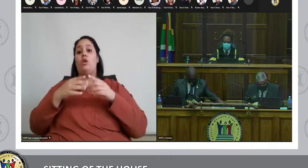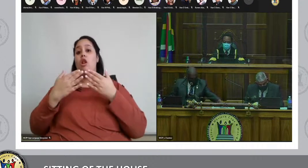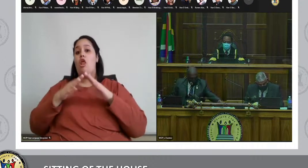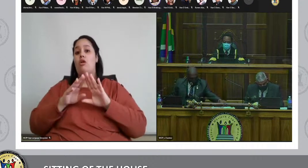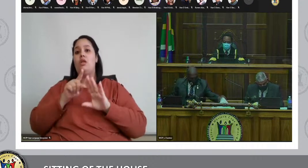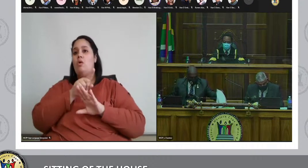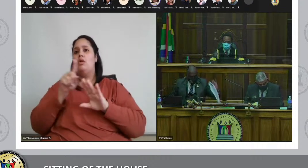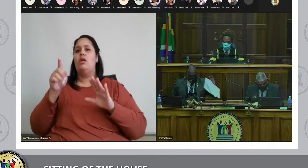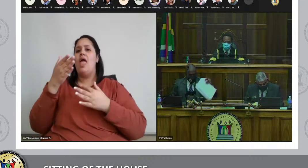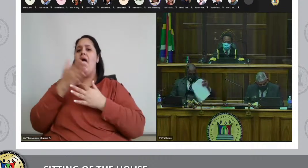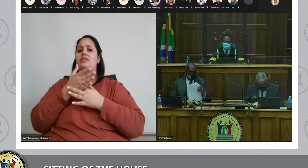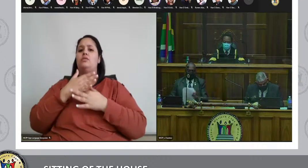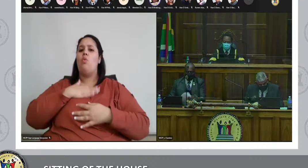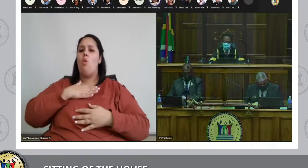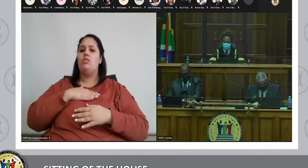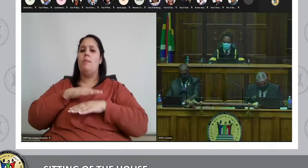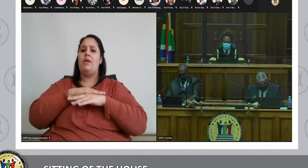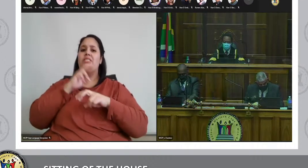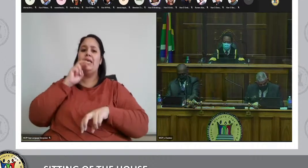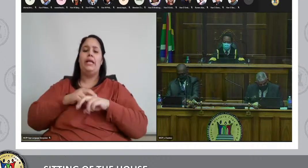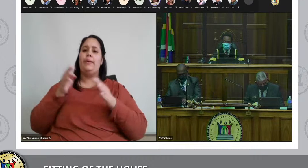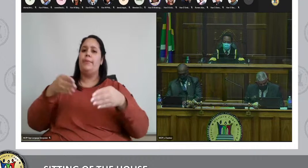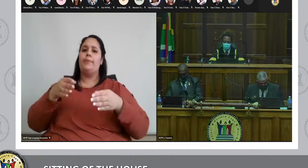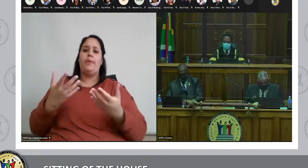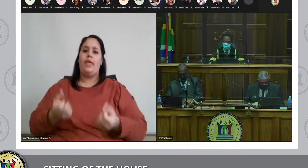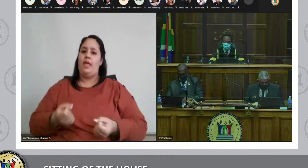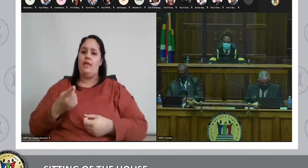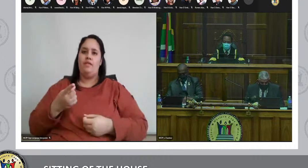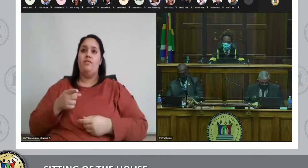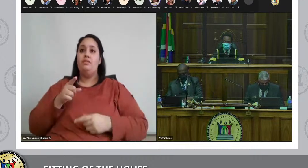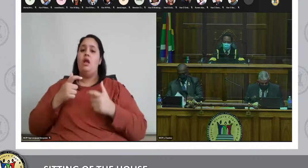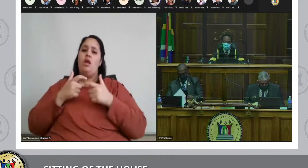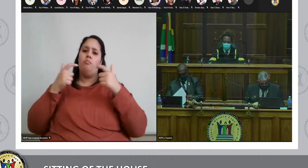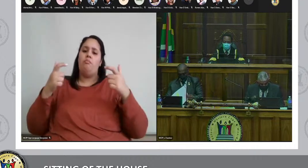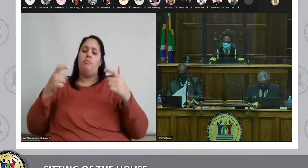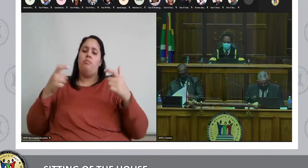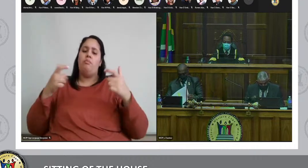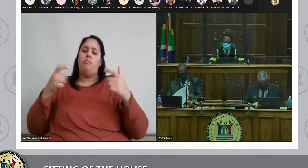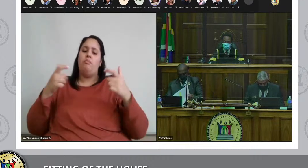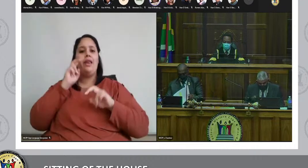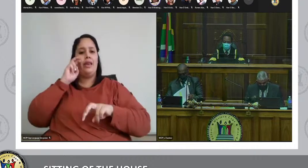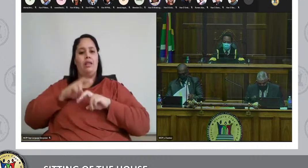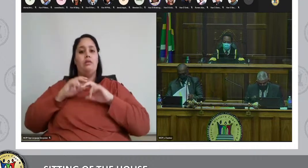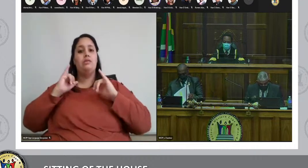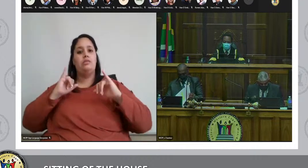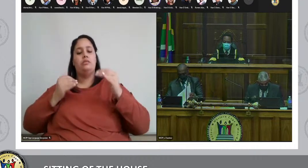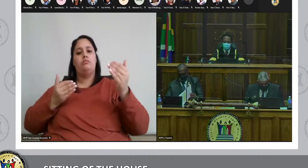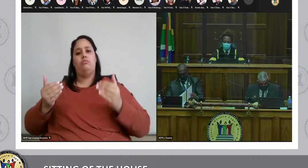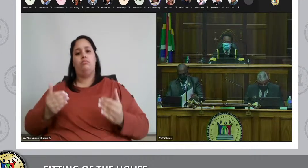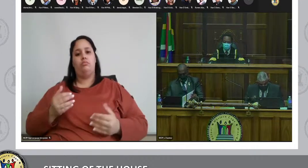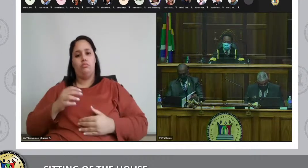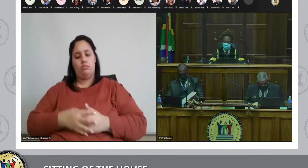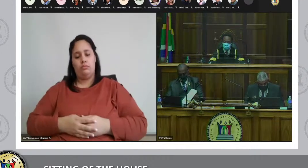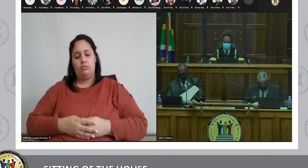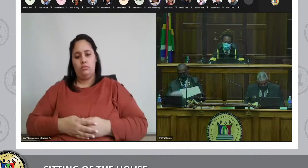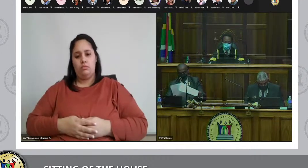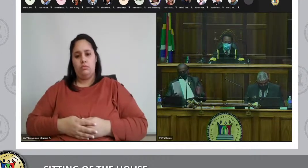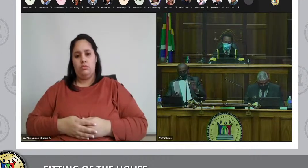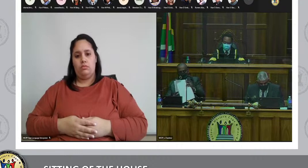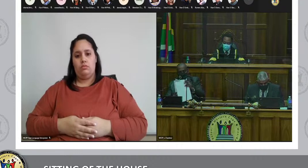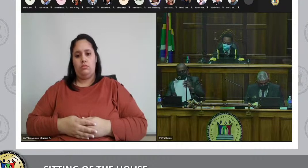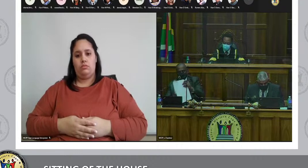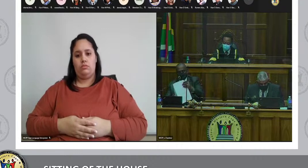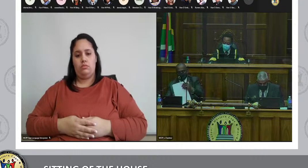not have access to water and basic sanitation. This is a huge risk and needs to be urgently addressed. Speaker,